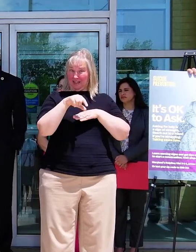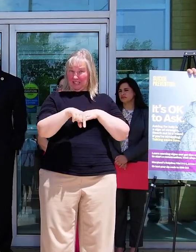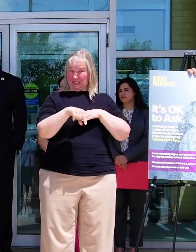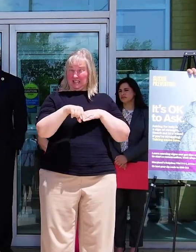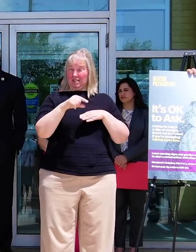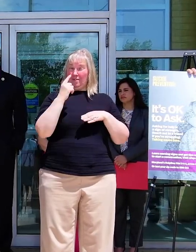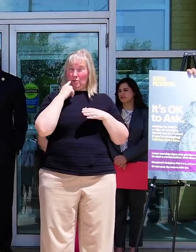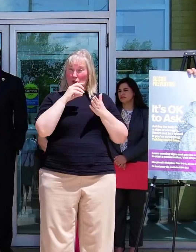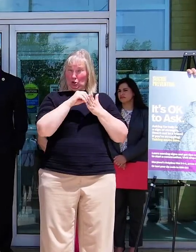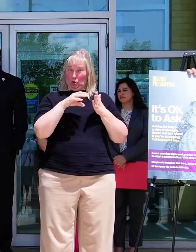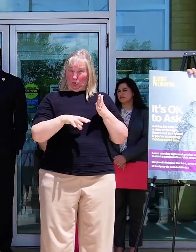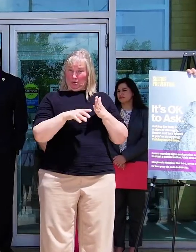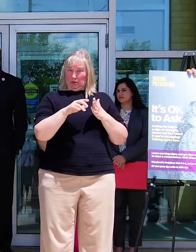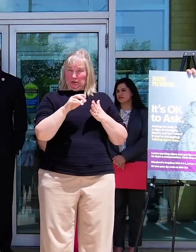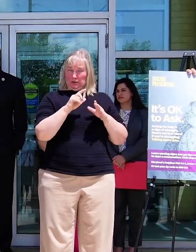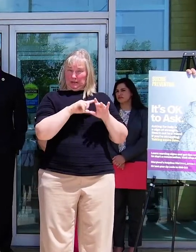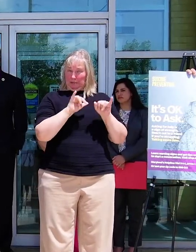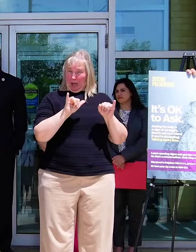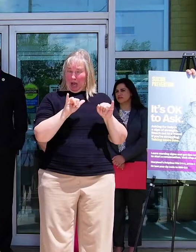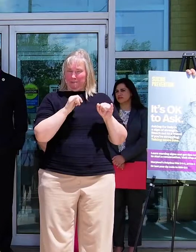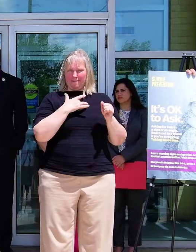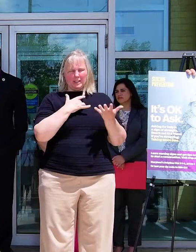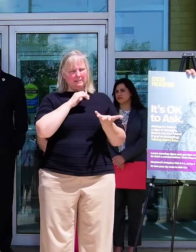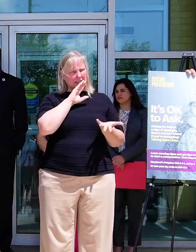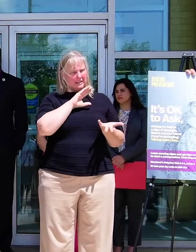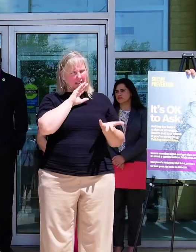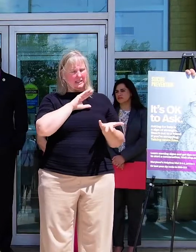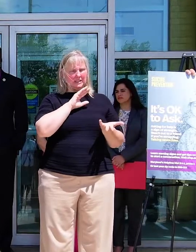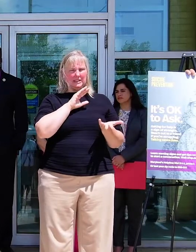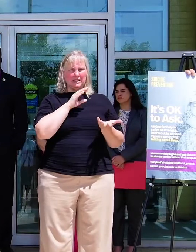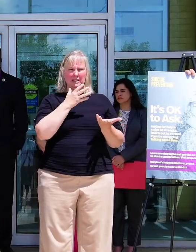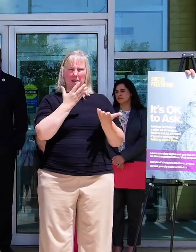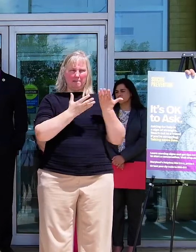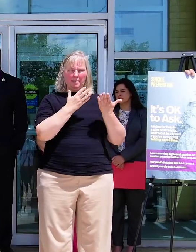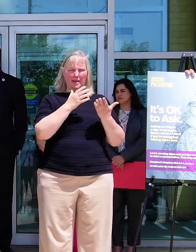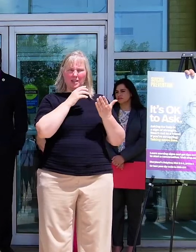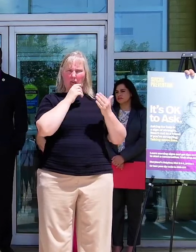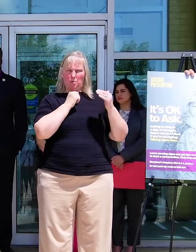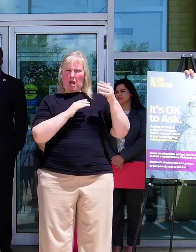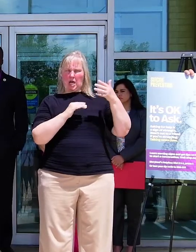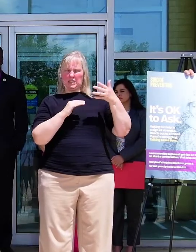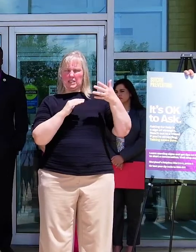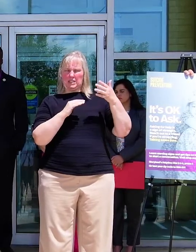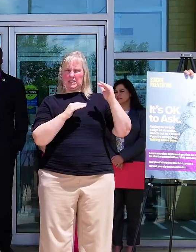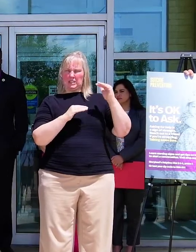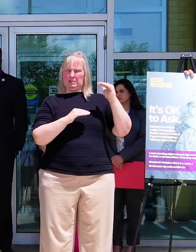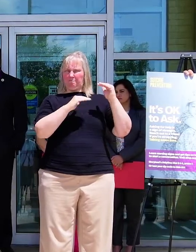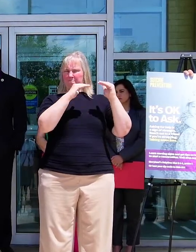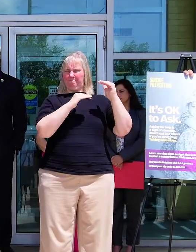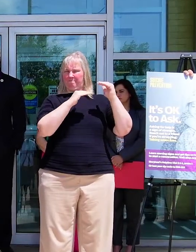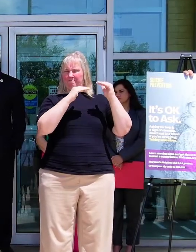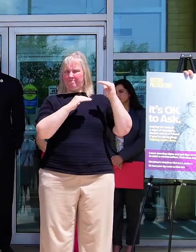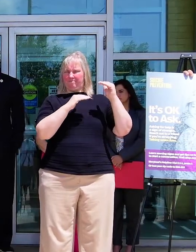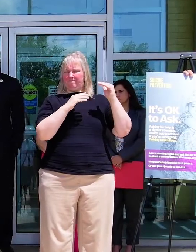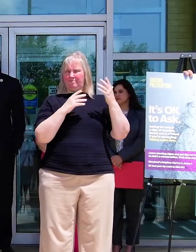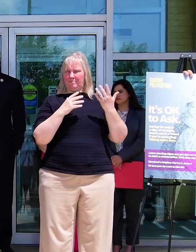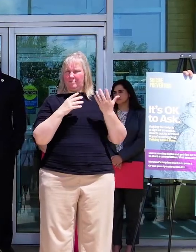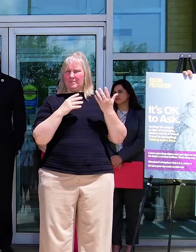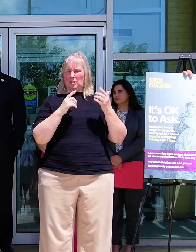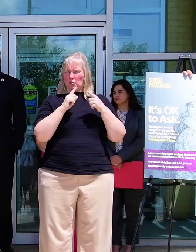students also were frustrated at maybe not performing to the same exact level they had